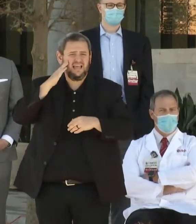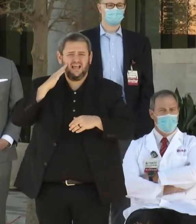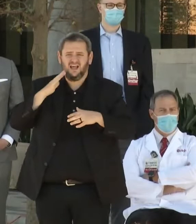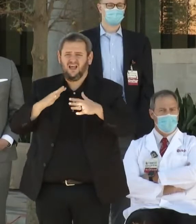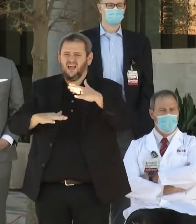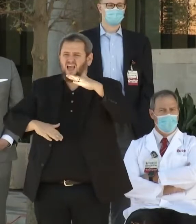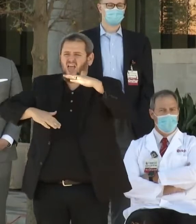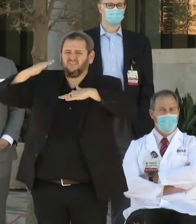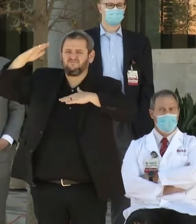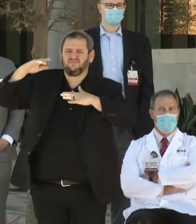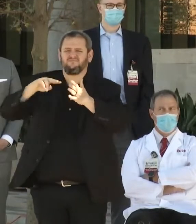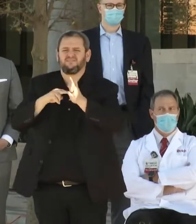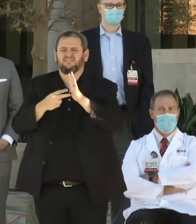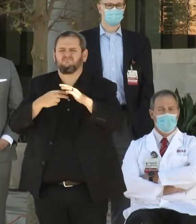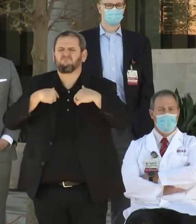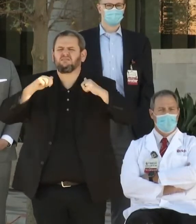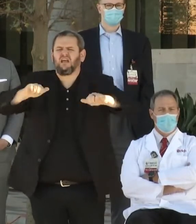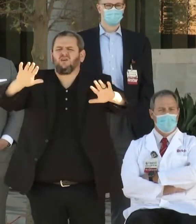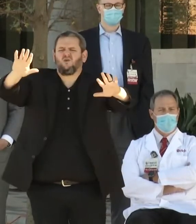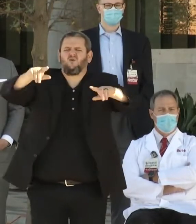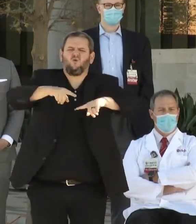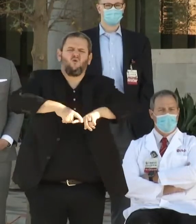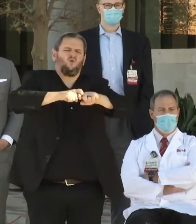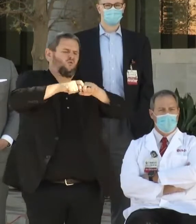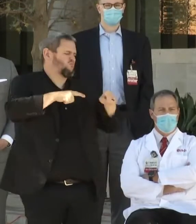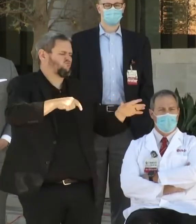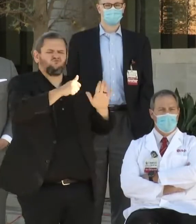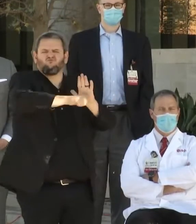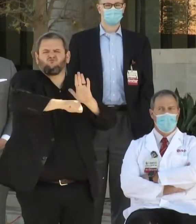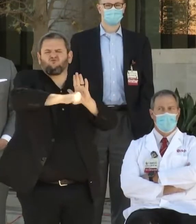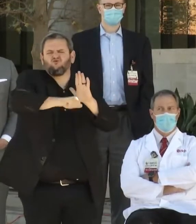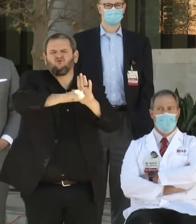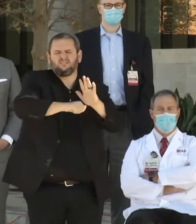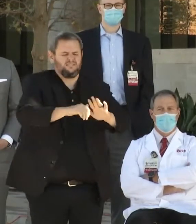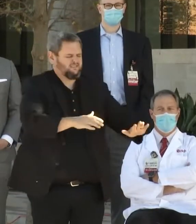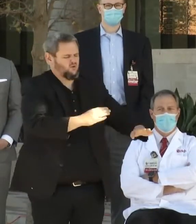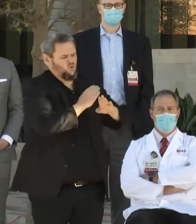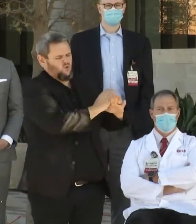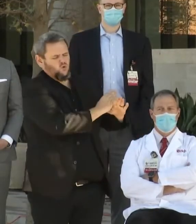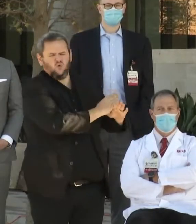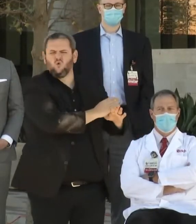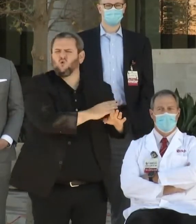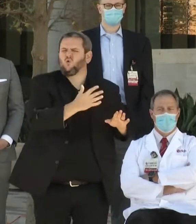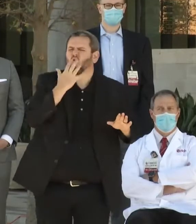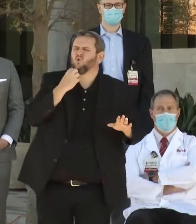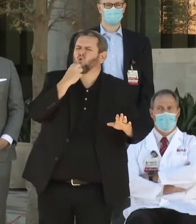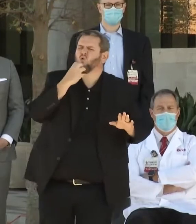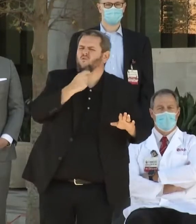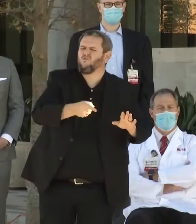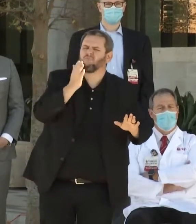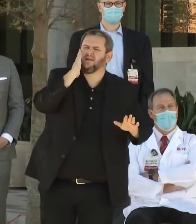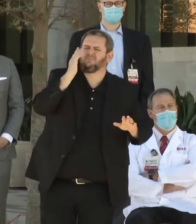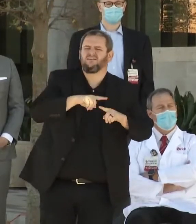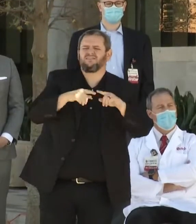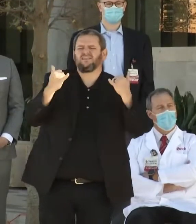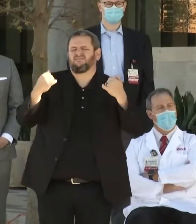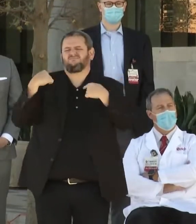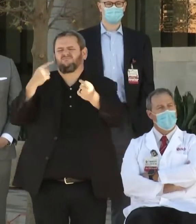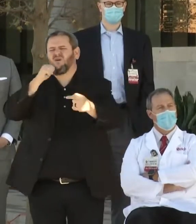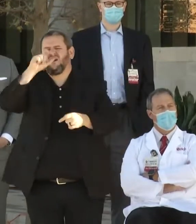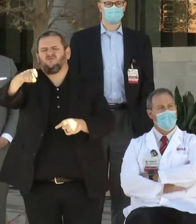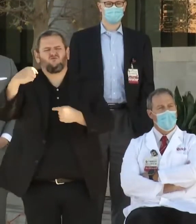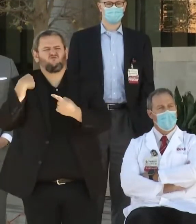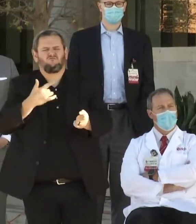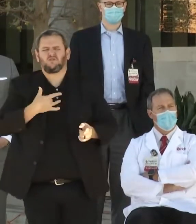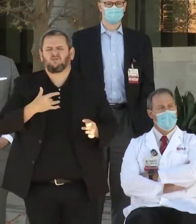We haven't needed to do that here in Oklahoma City because of the great teamwork from our hospital association and our medical